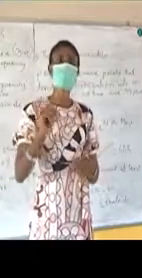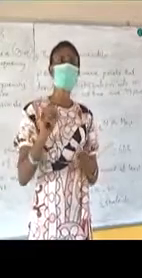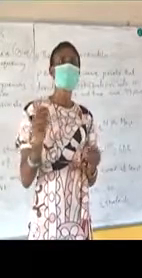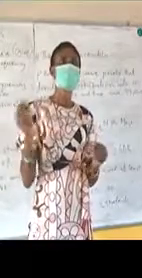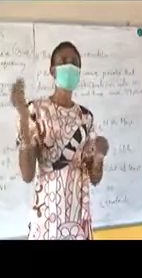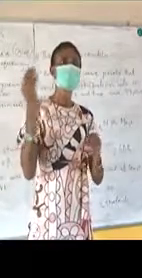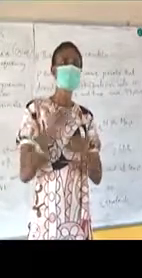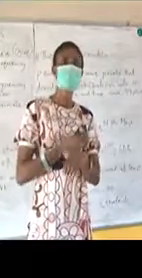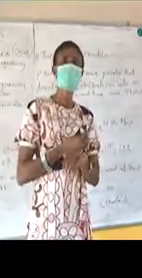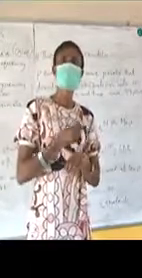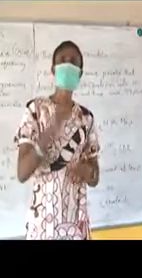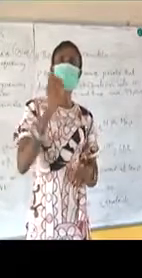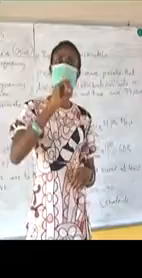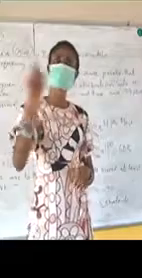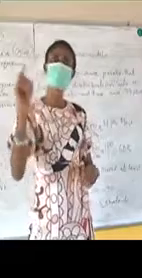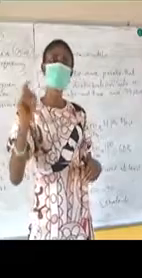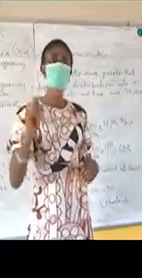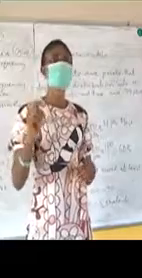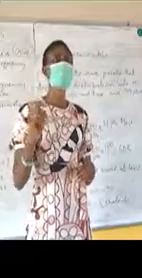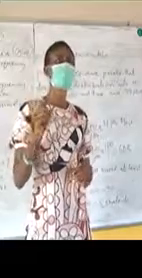over 1. This is the 10.